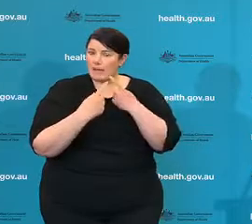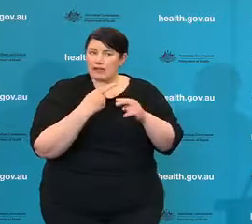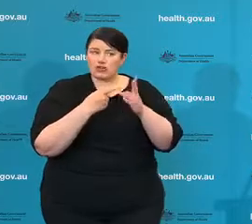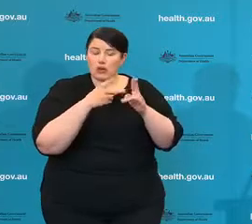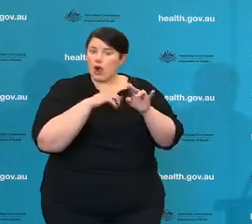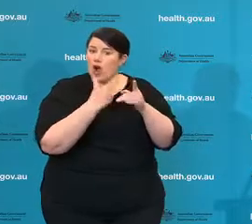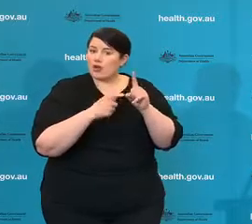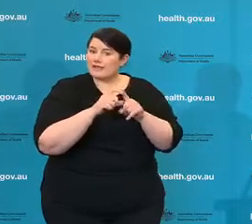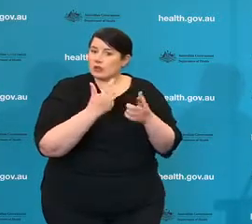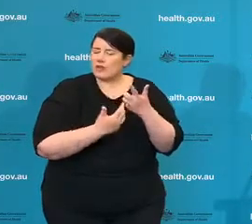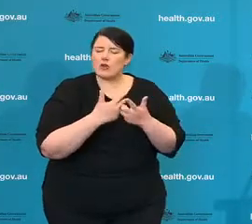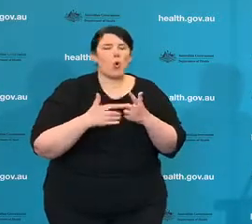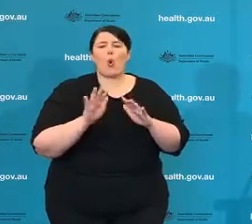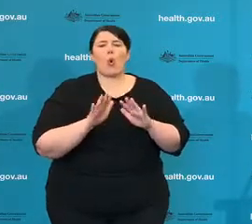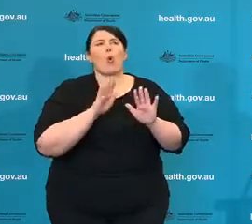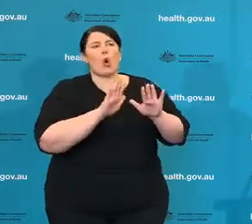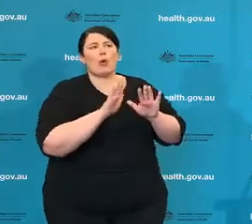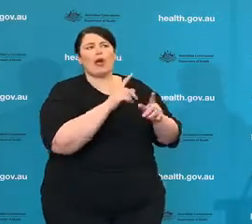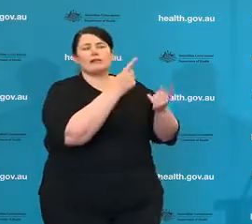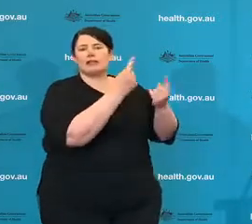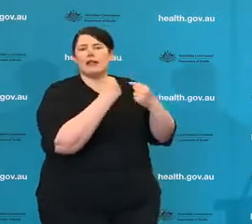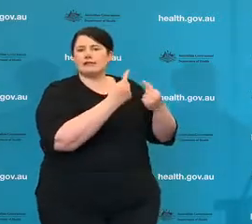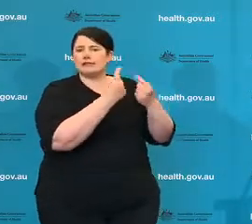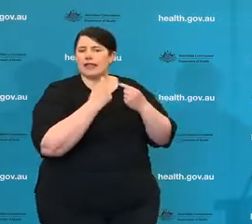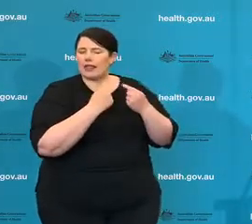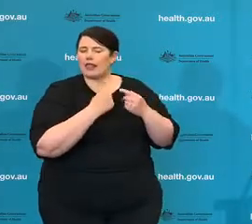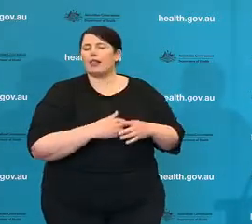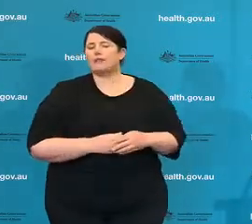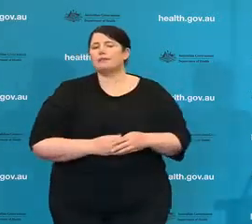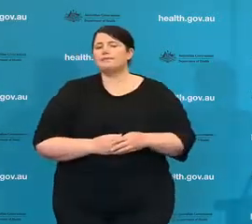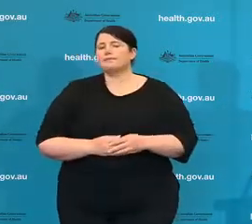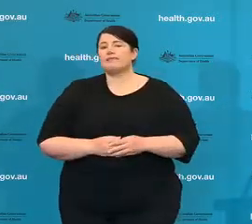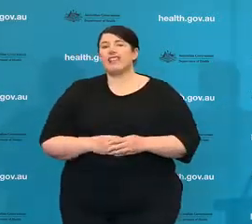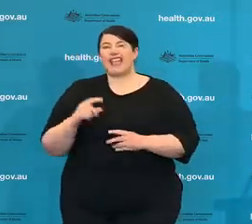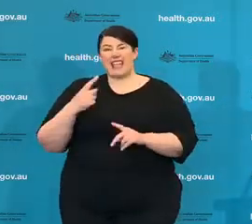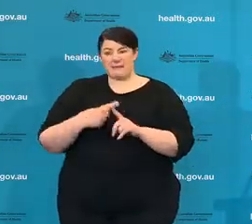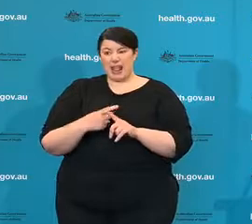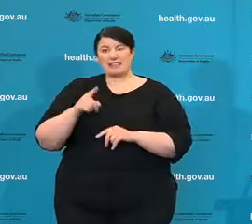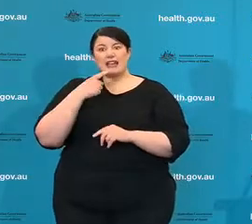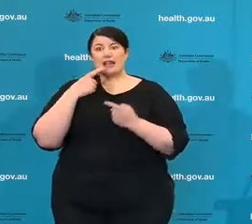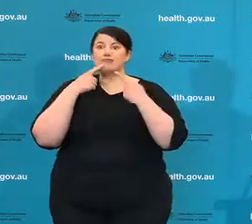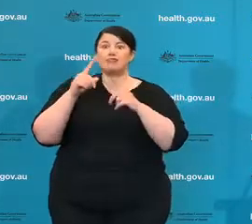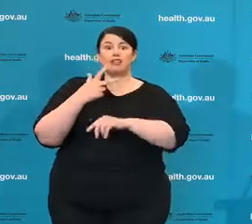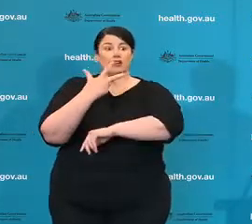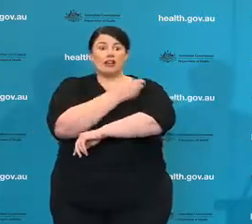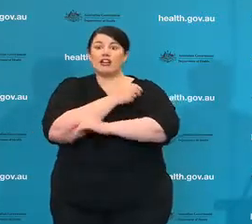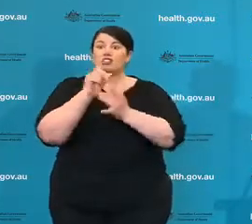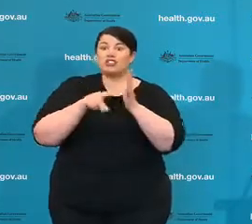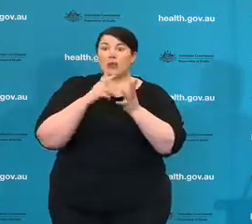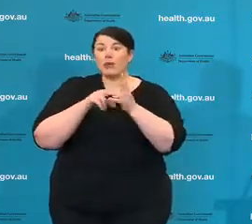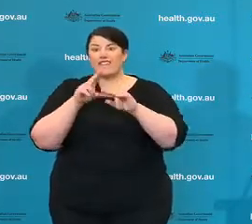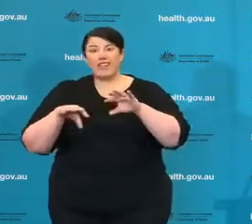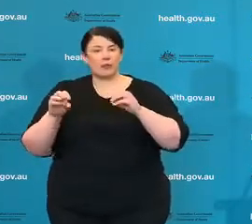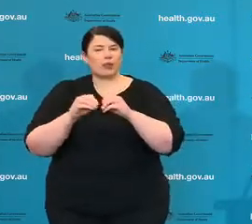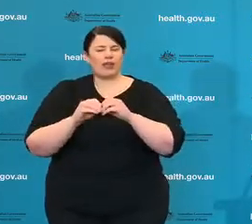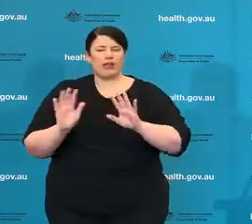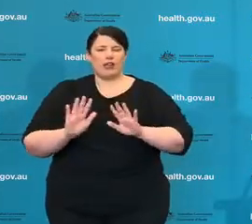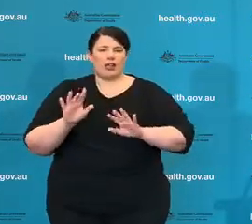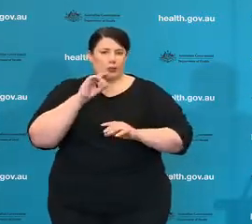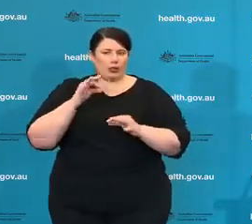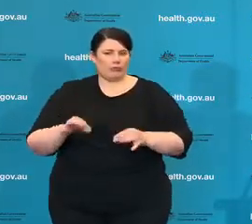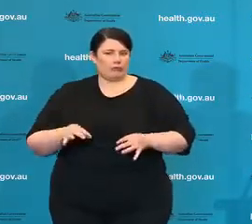of having a vaccine available here by early next year are now looking too optimistic? Well, I mean,